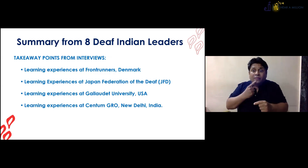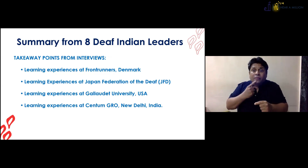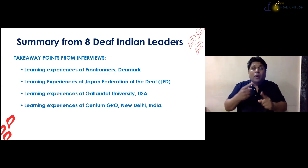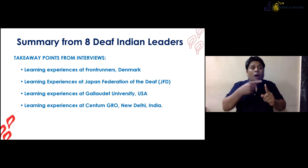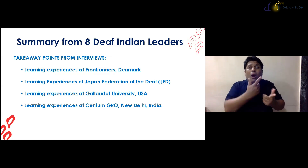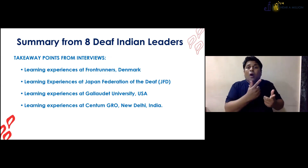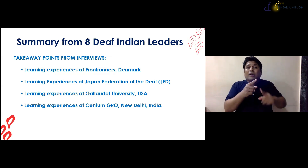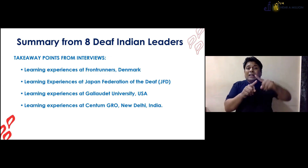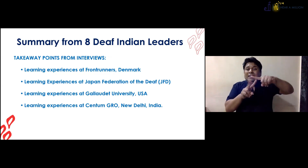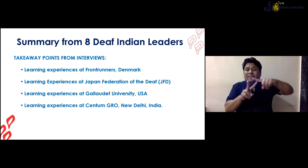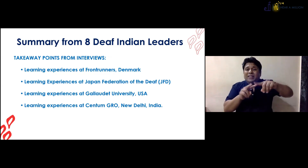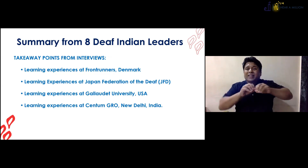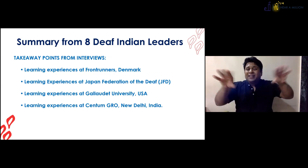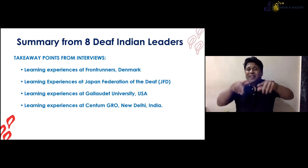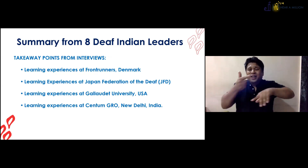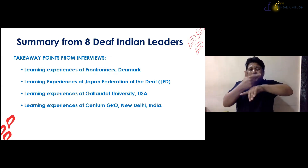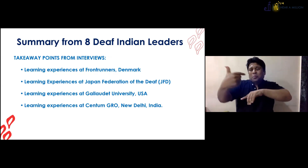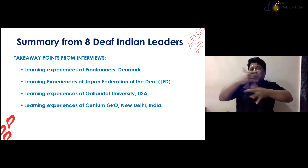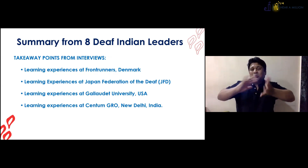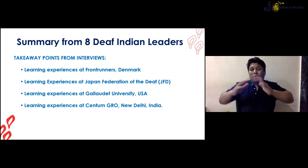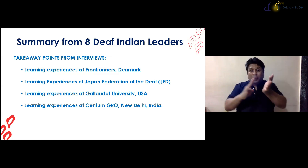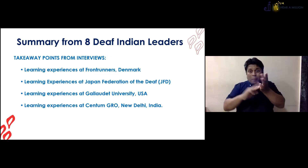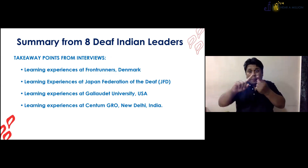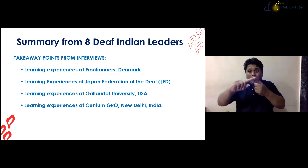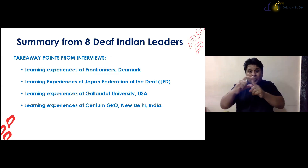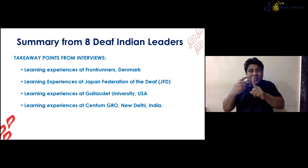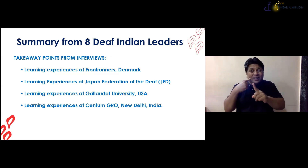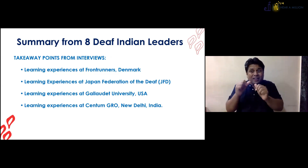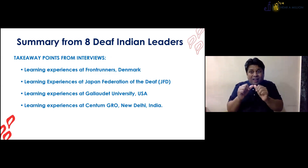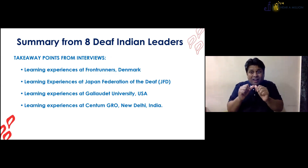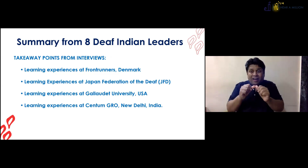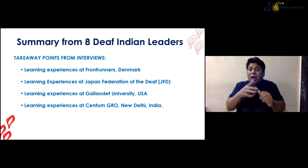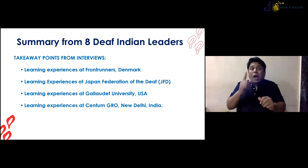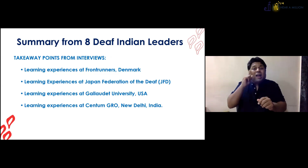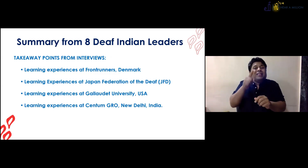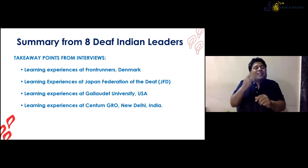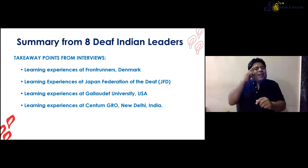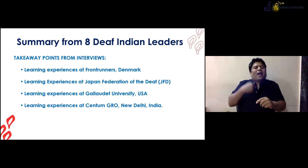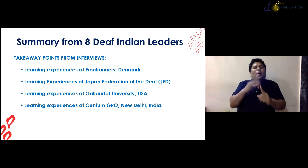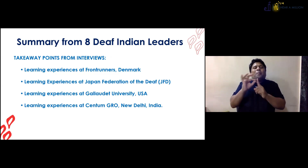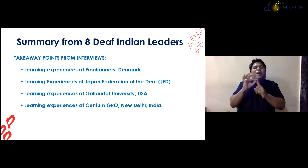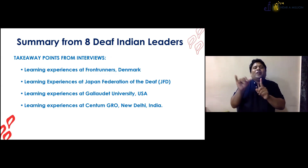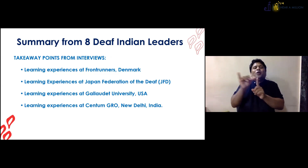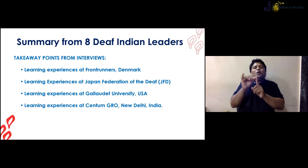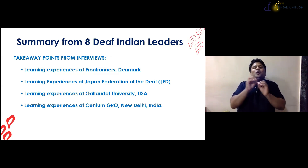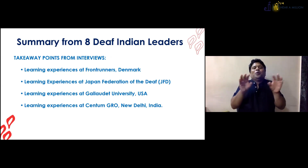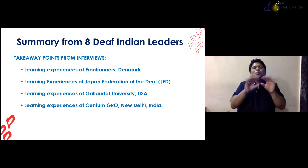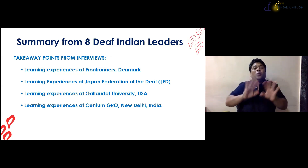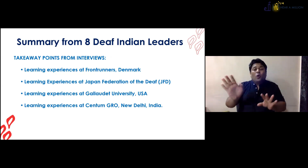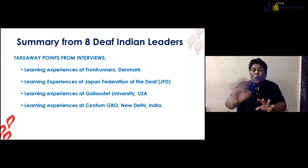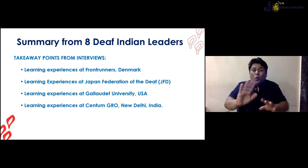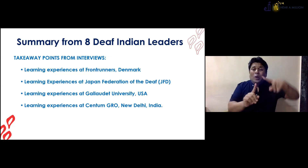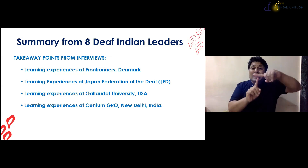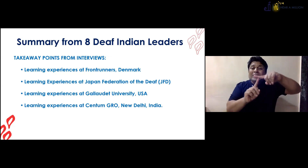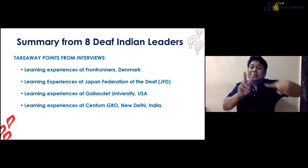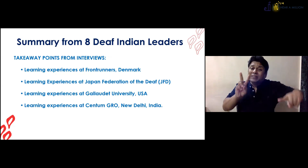Like deaf leaders were there. I mean, in TV also, how media, they've taken over. I